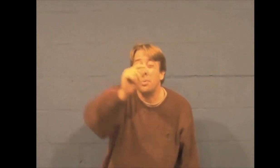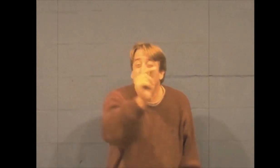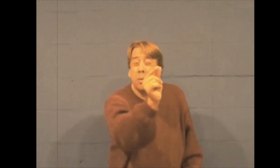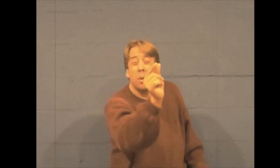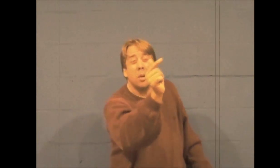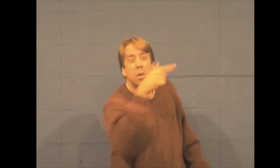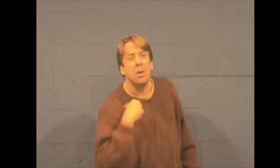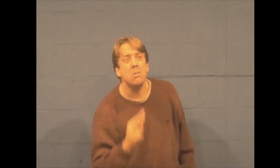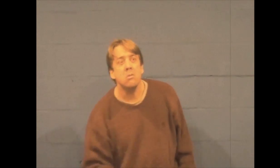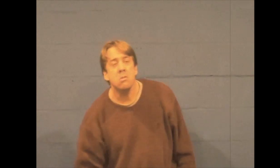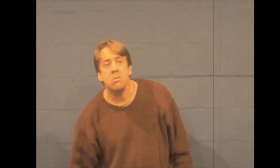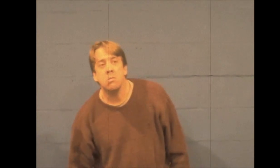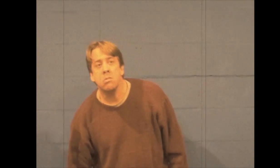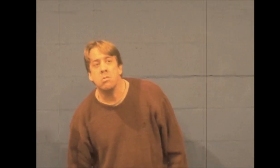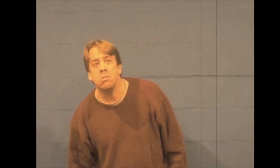off.